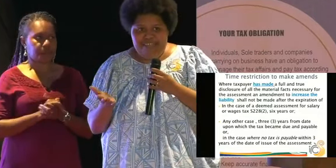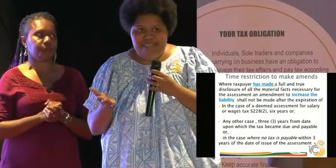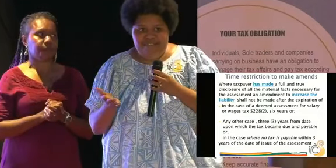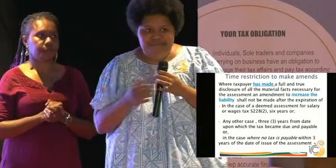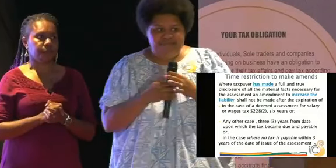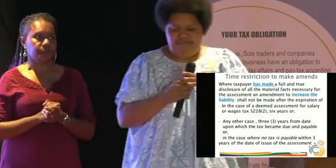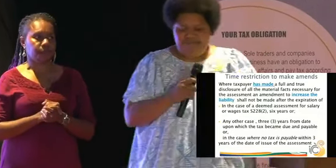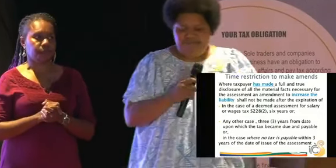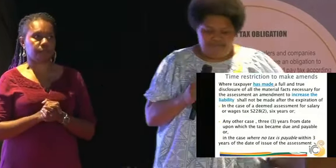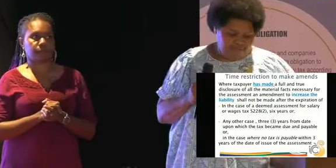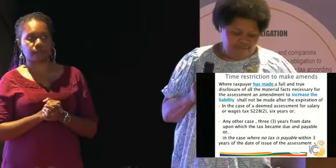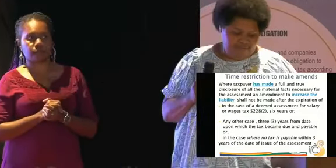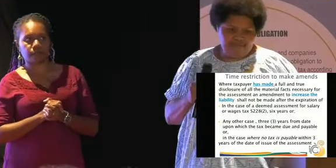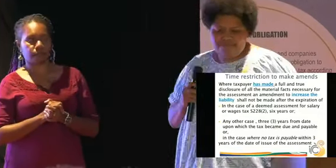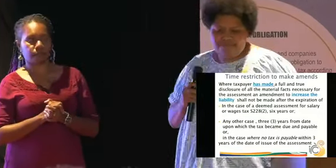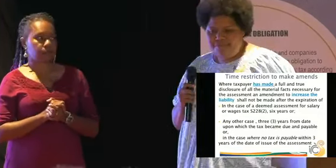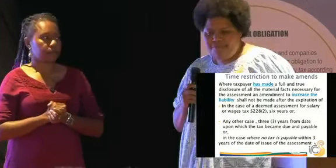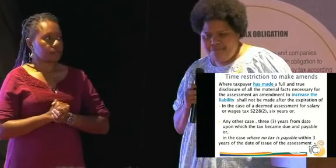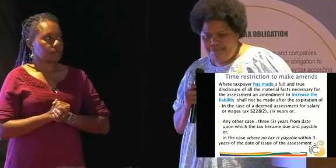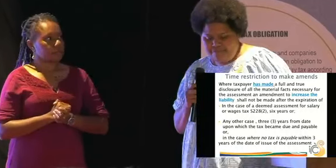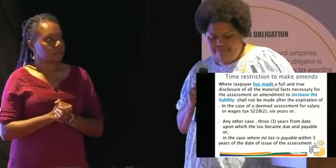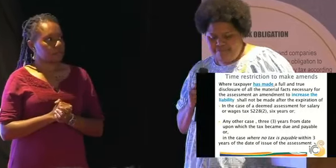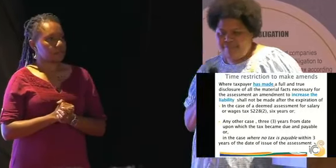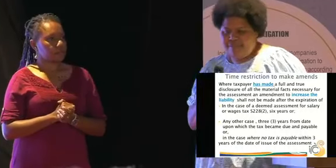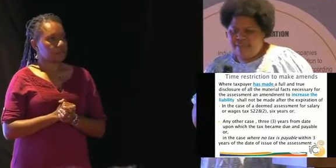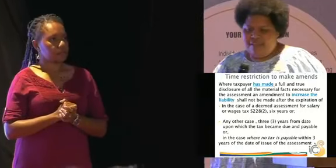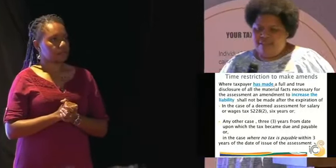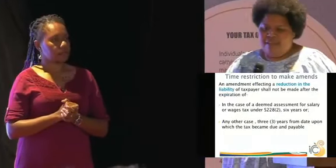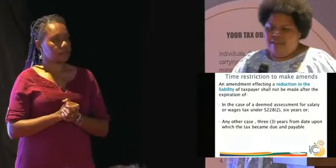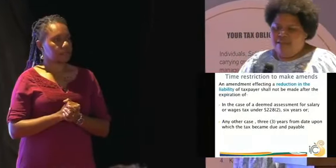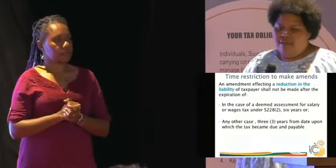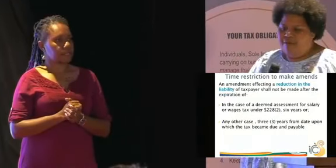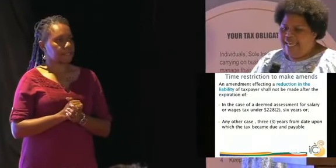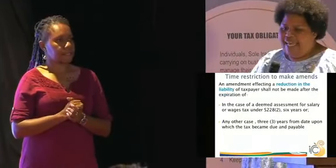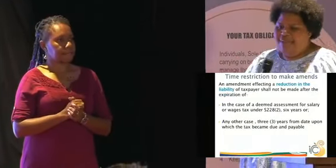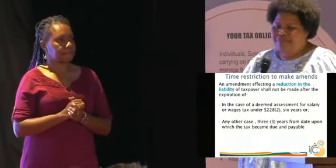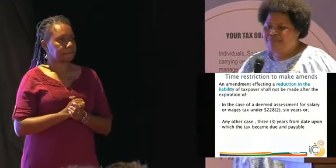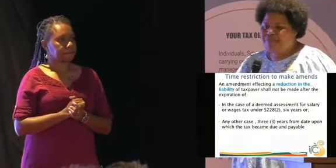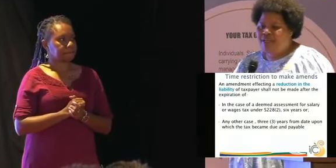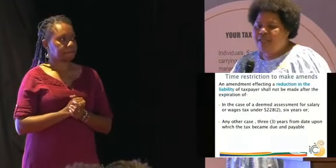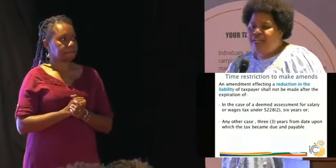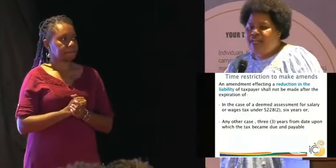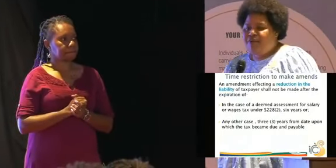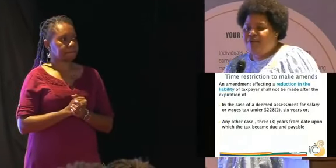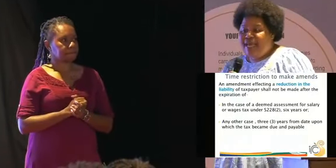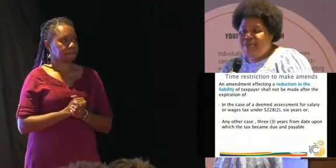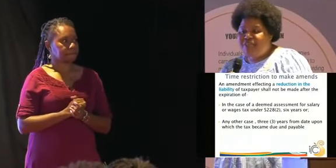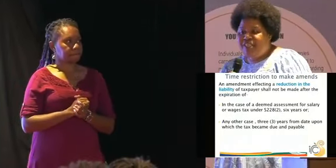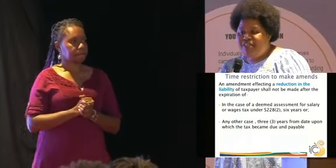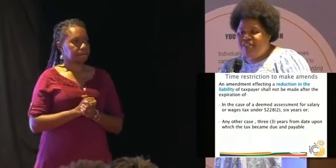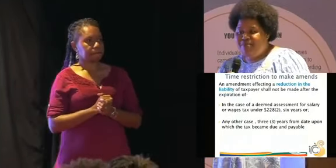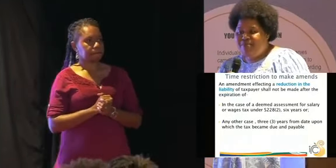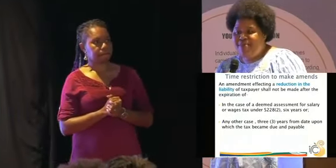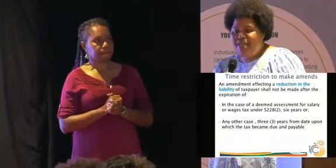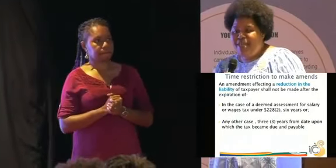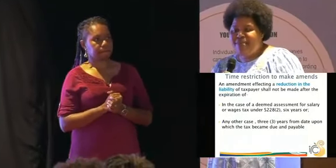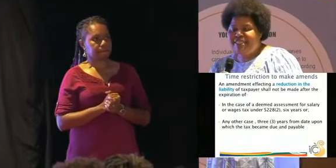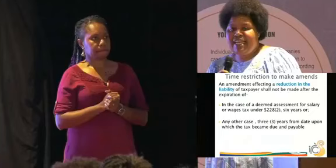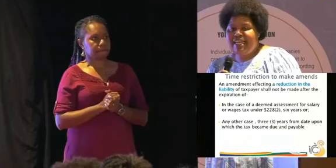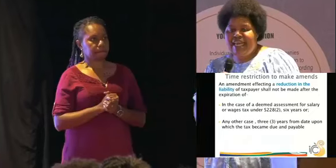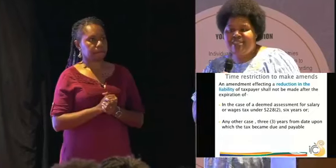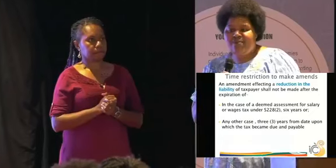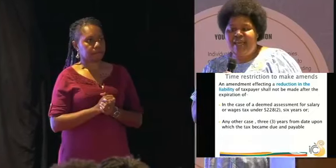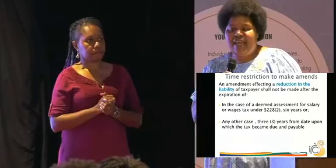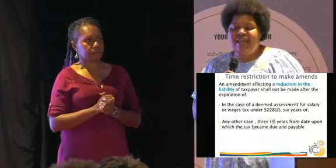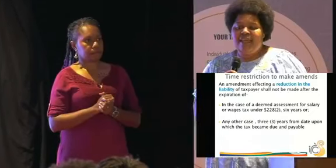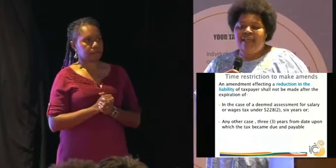following? Okay. Now, the time restriction to make amendments